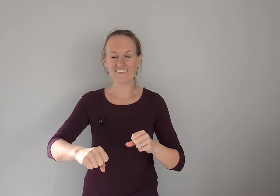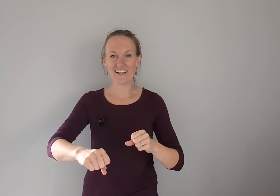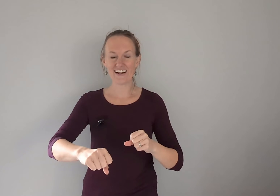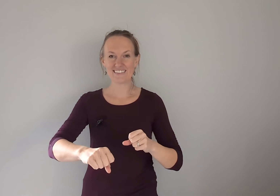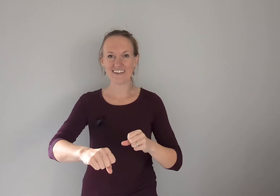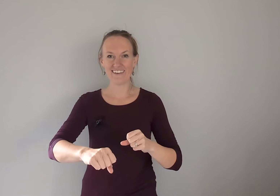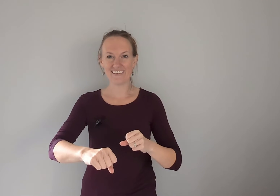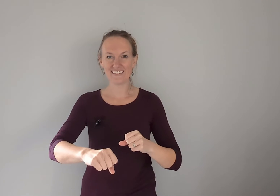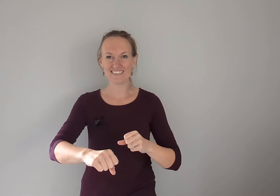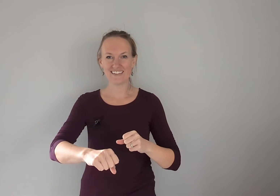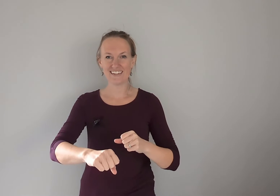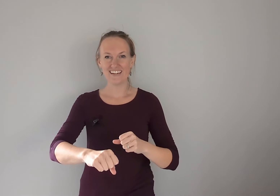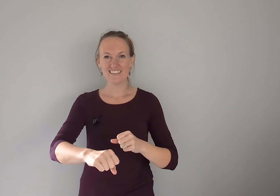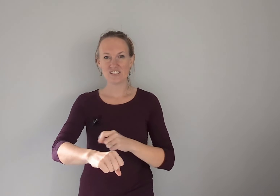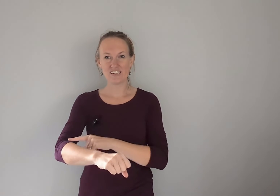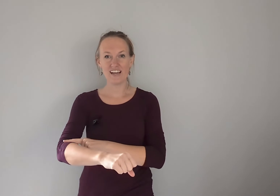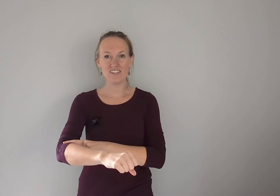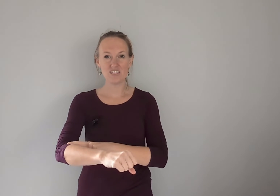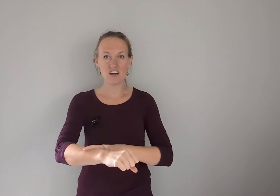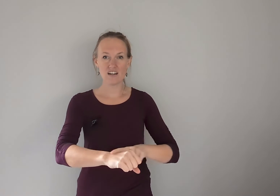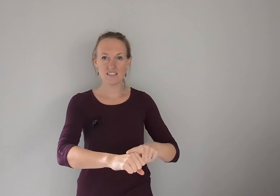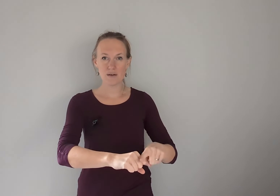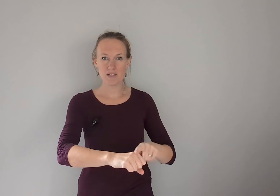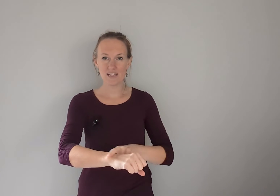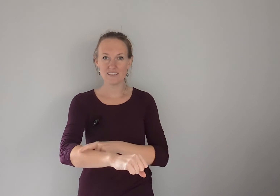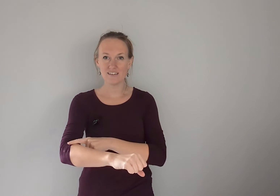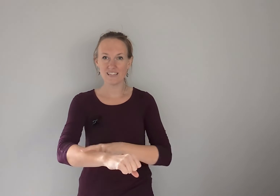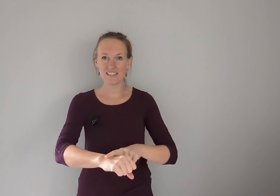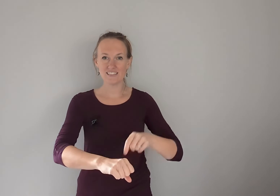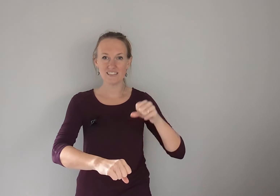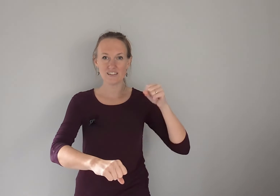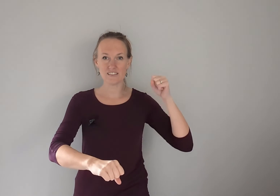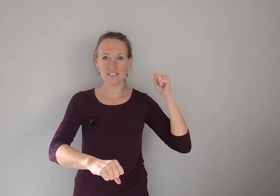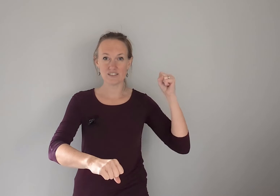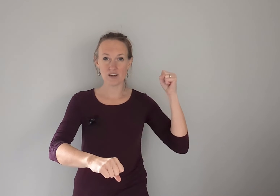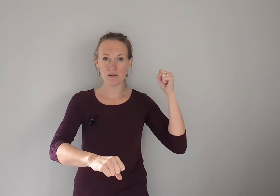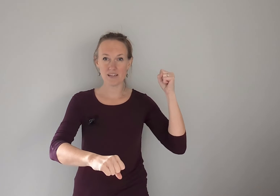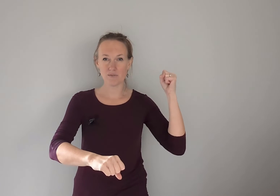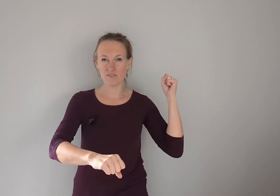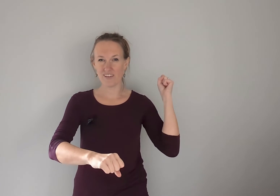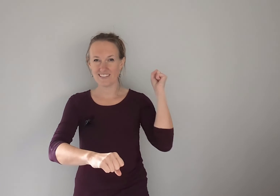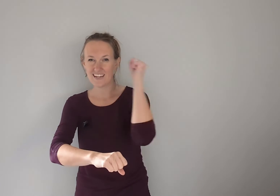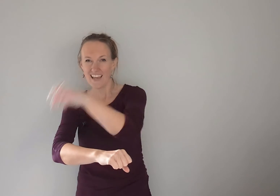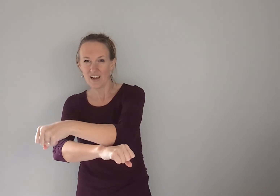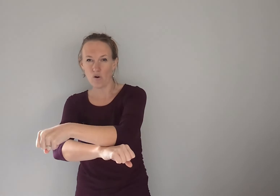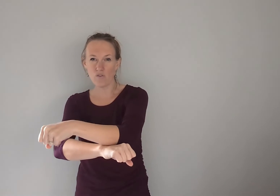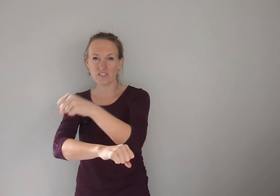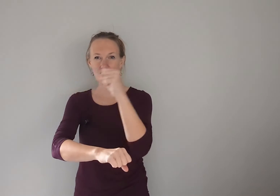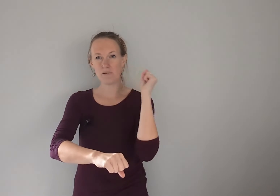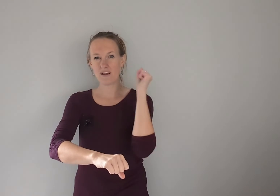we sign a lot in this song. So you're going to have your non-dominant hand out like this, and you're going to take your dominant hand with a fist, go over top of that